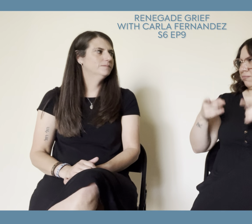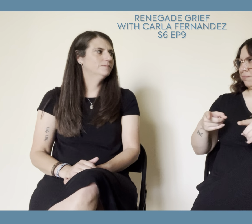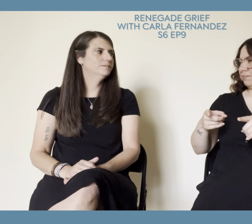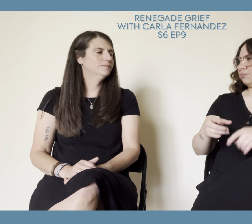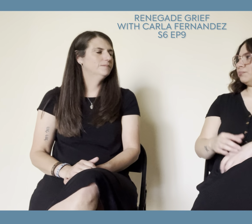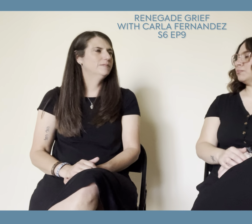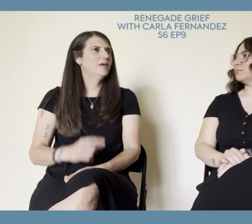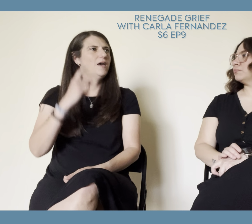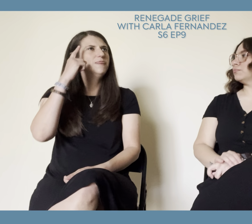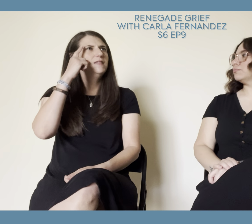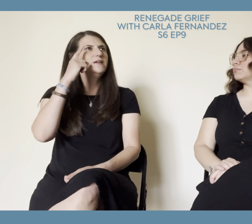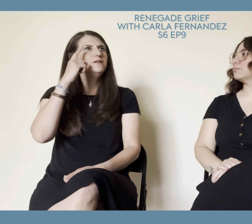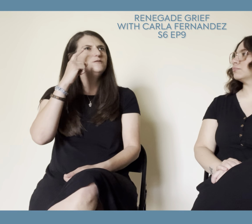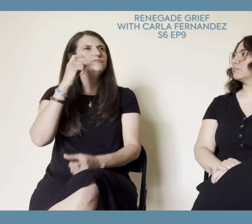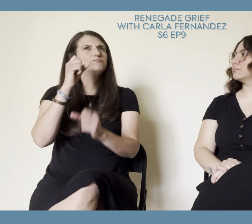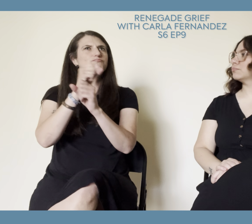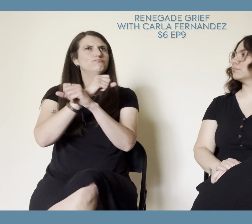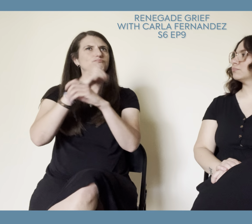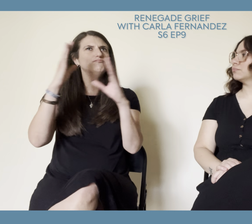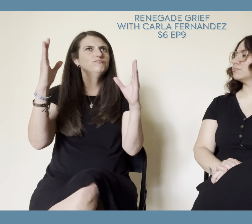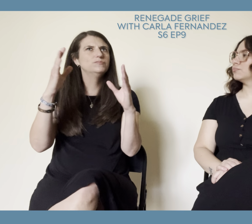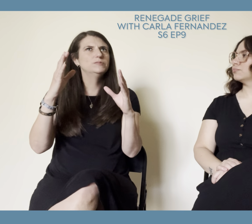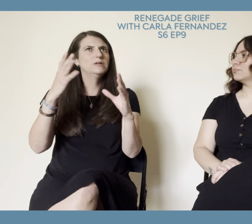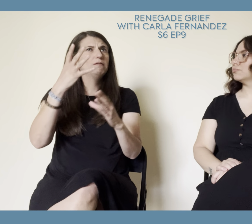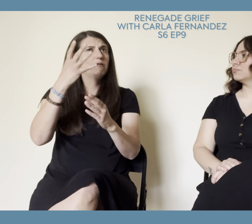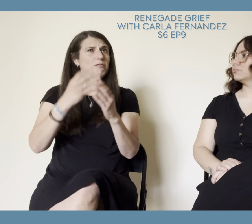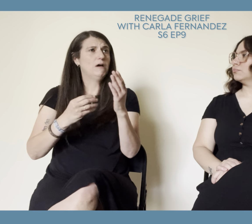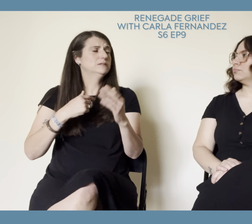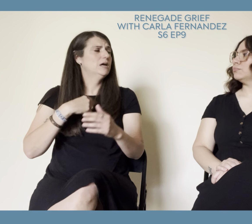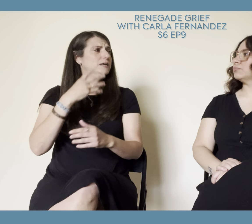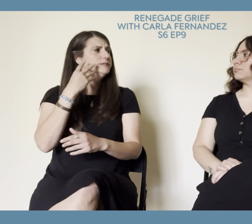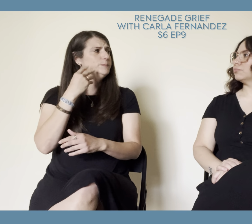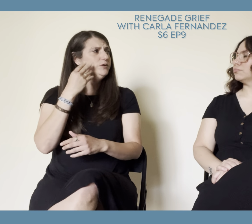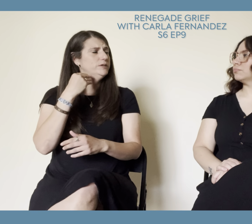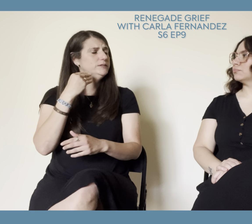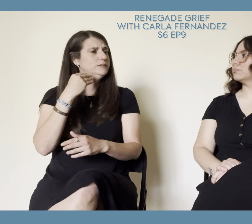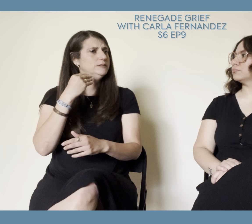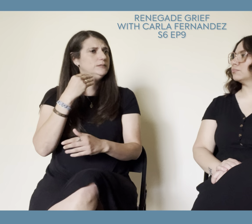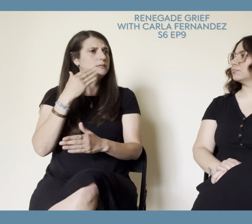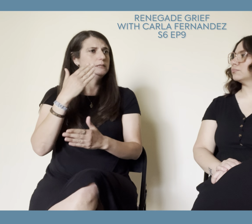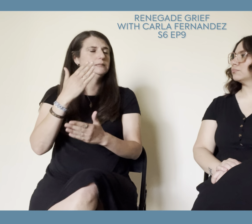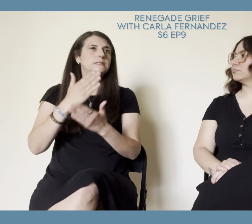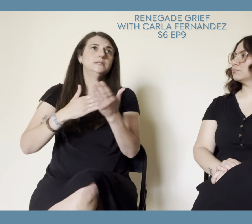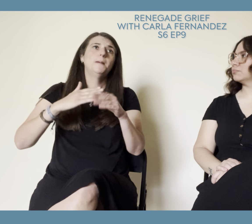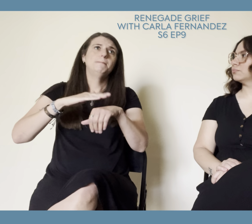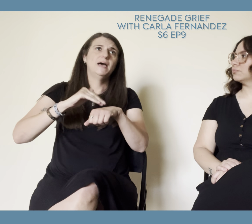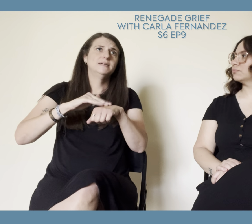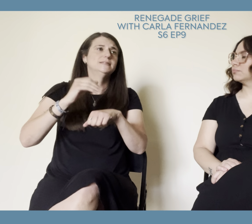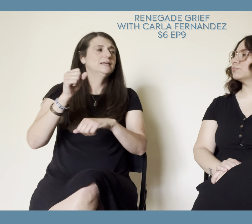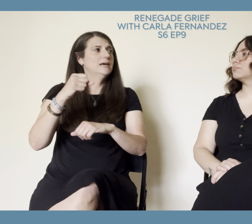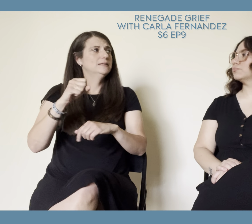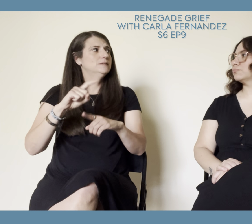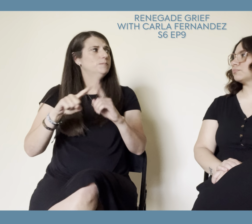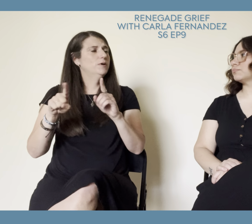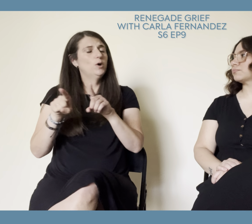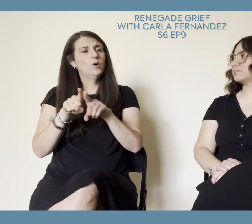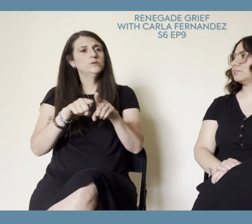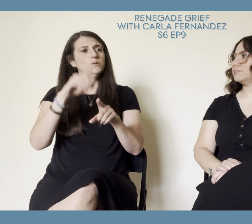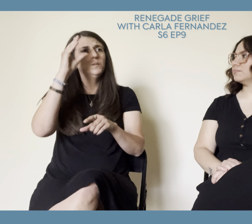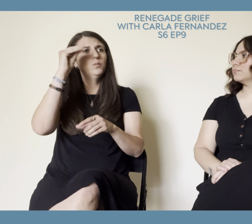the most vivid death loss that I'd experienced, there were some pets, but there was a boy in the high school that I went to